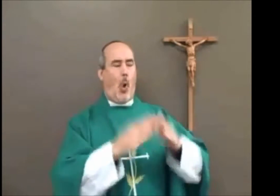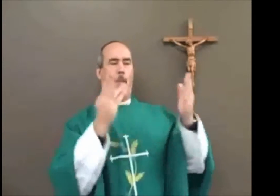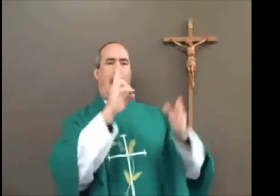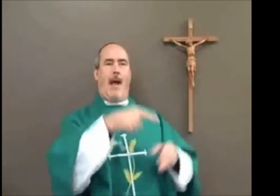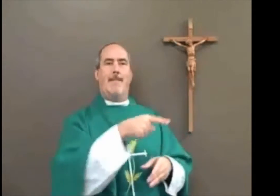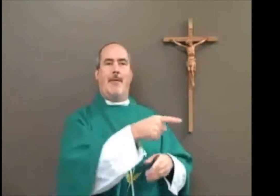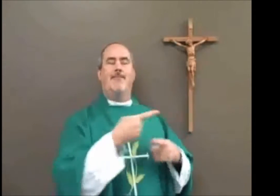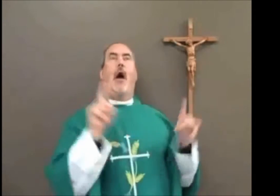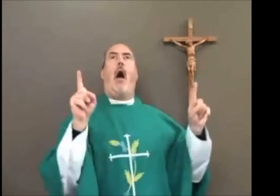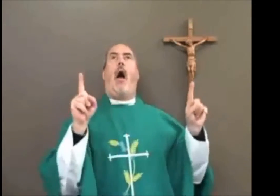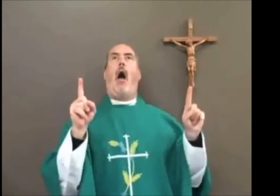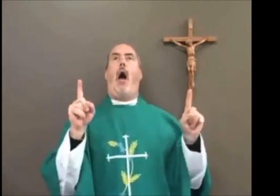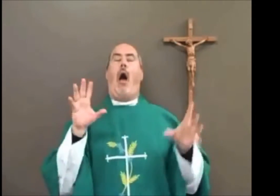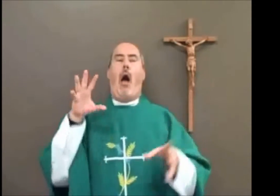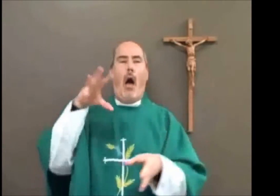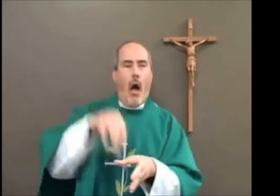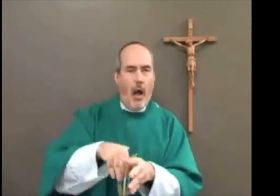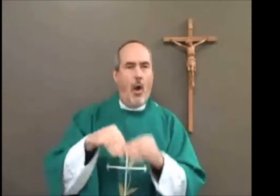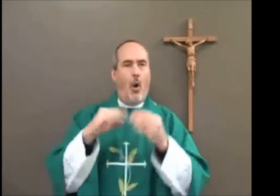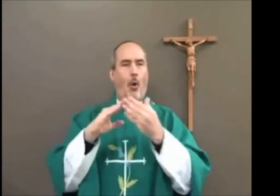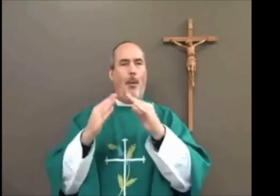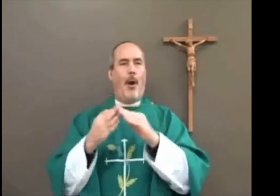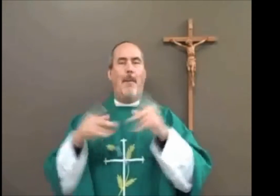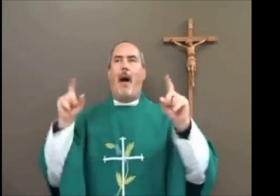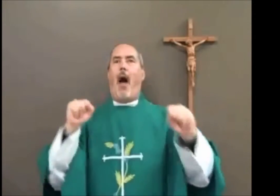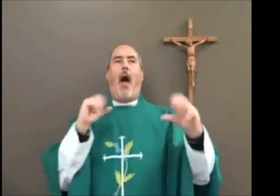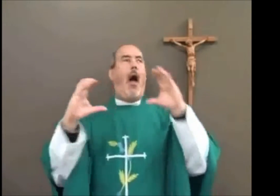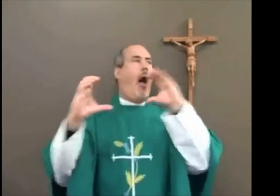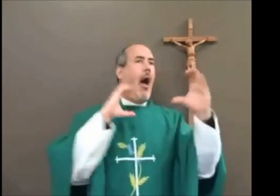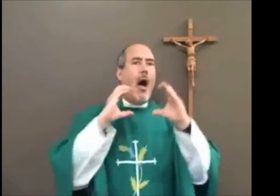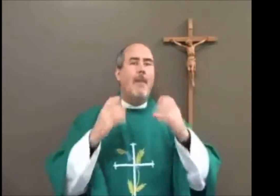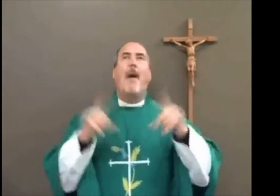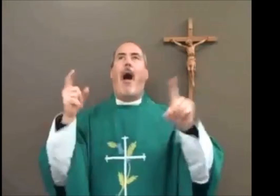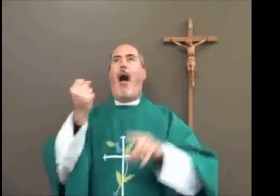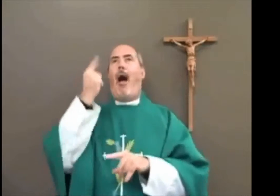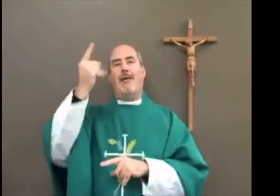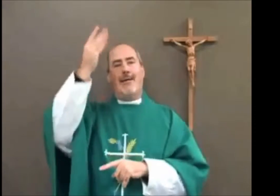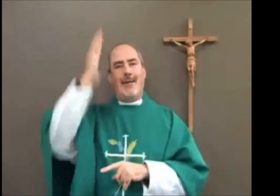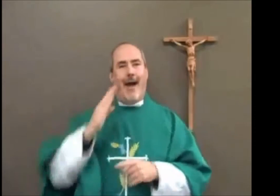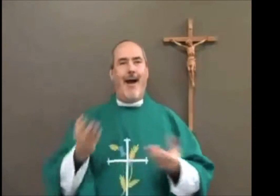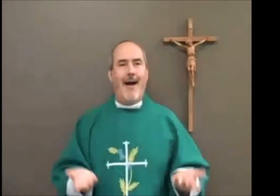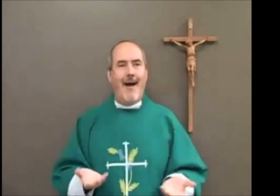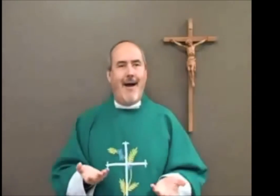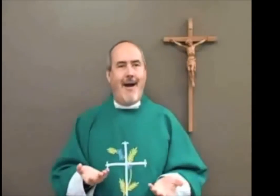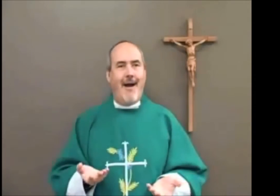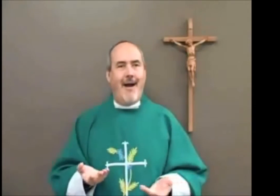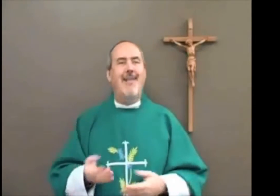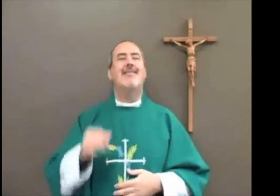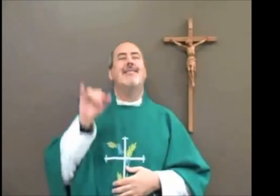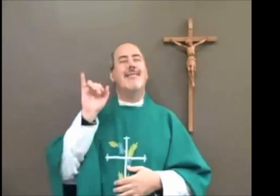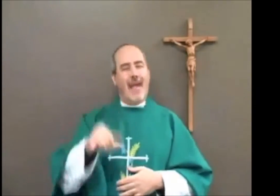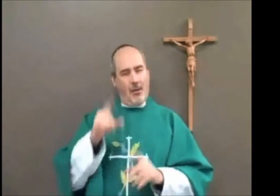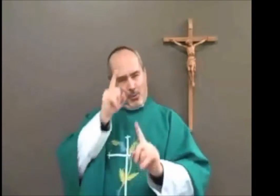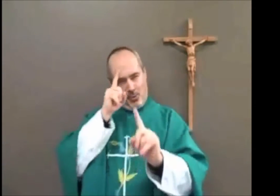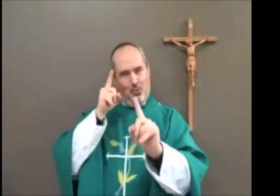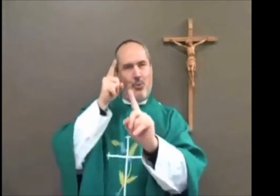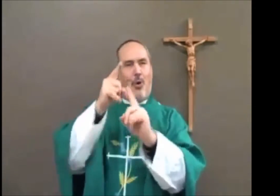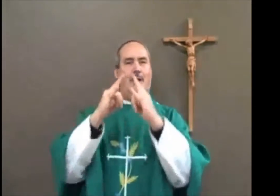understanding of God. Jesus met with this deaf person, opened them up, and allowed them to be able to communicate and